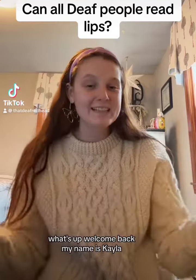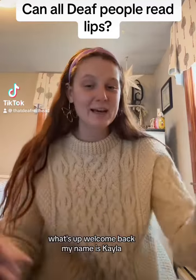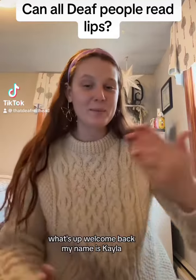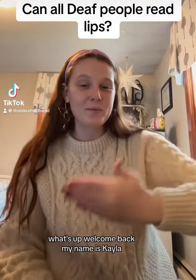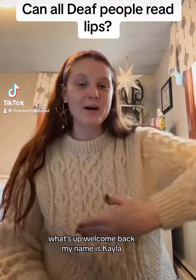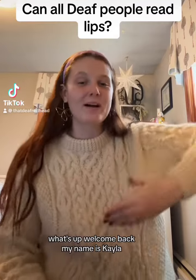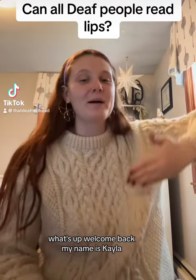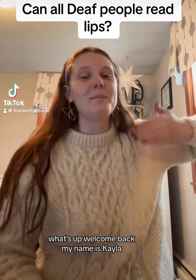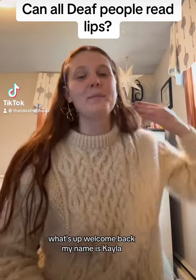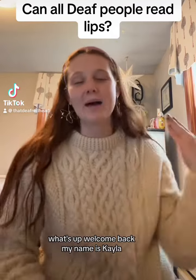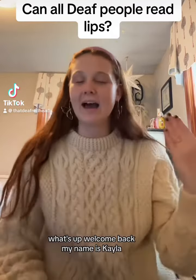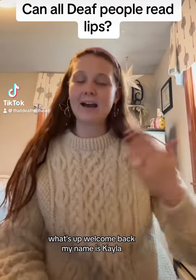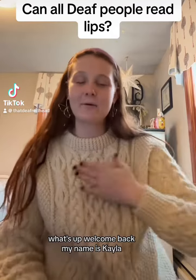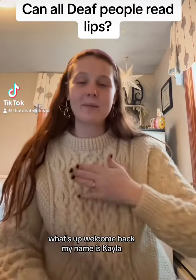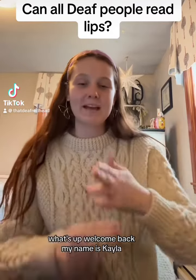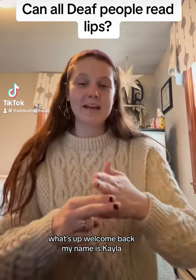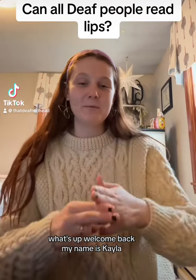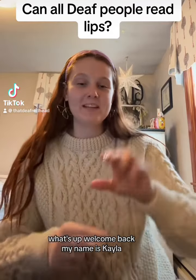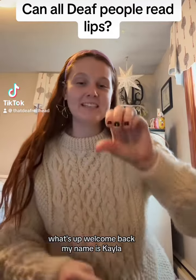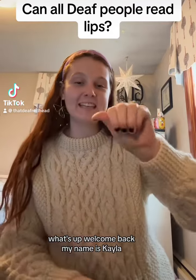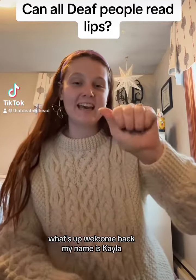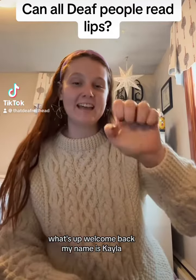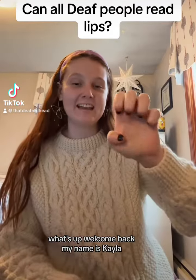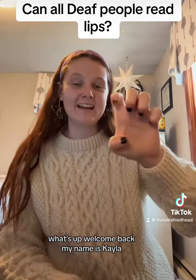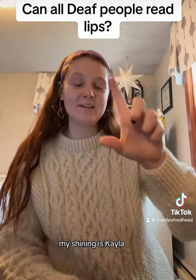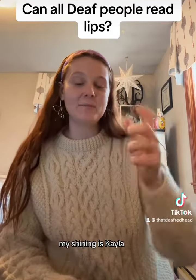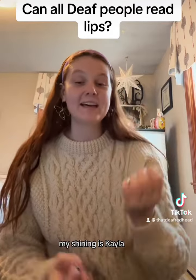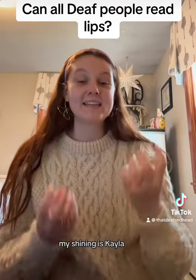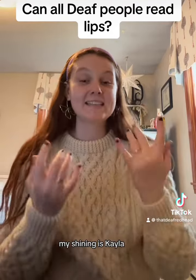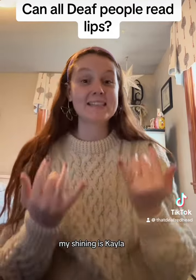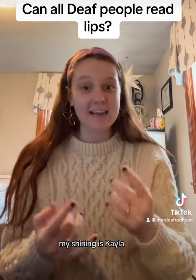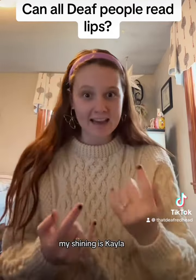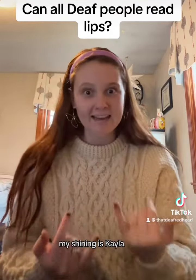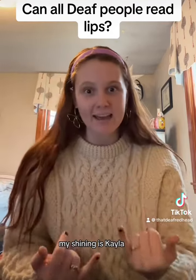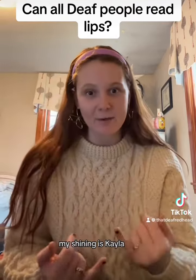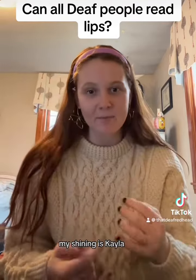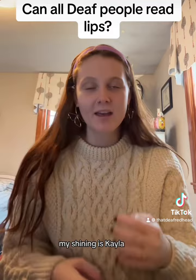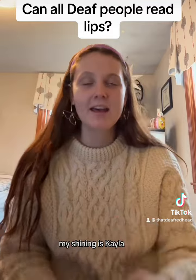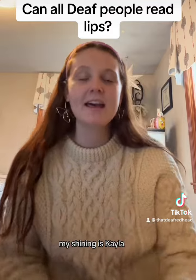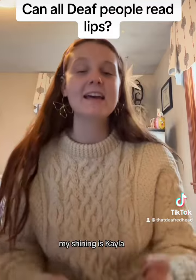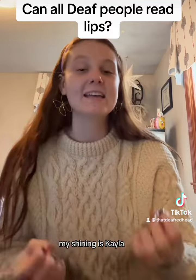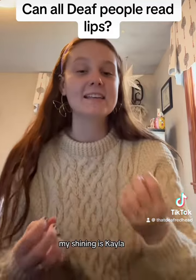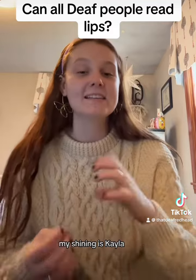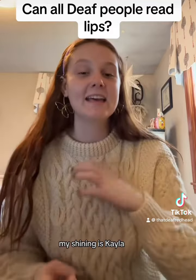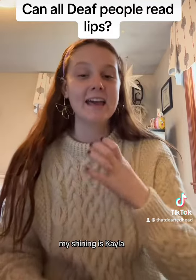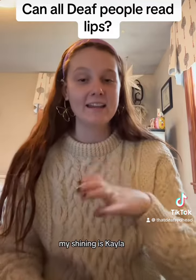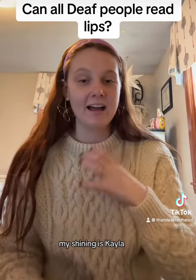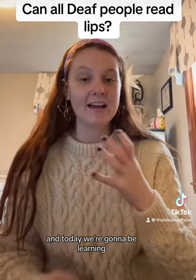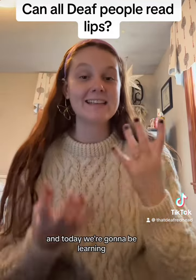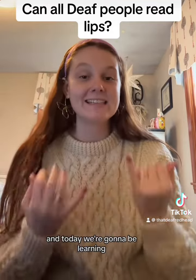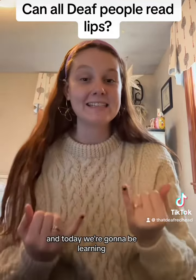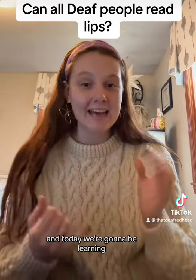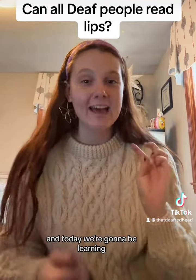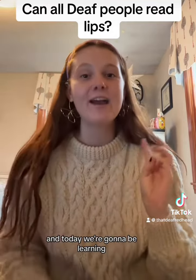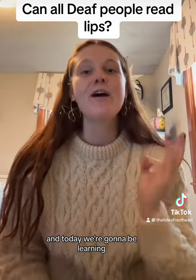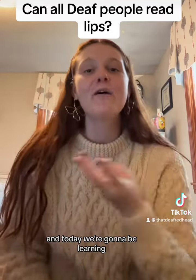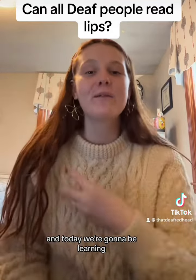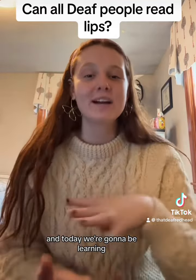What's up? Welcome back. My name is Caela. My sign name is Caela, and today we are going to